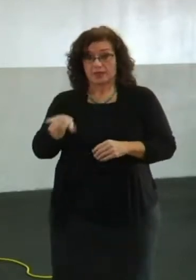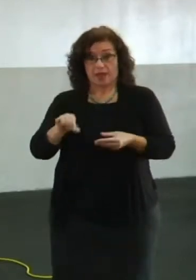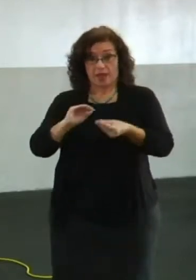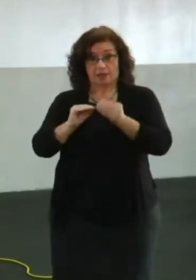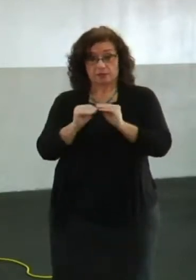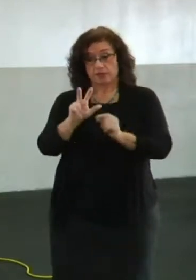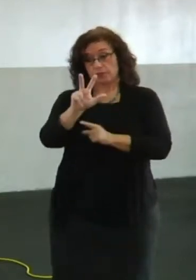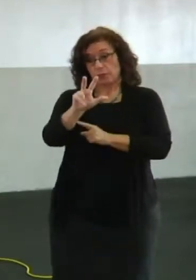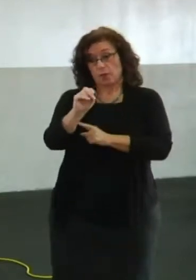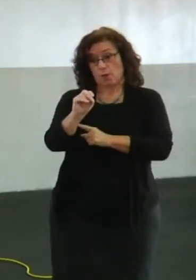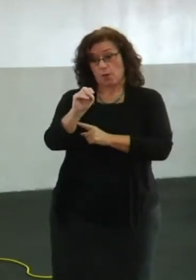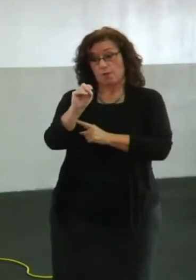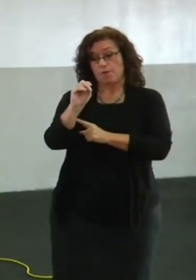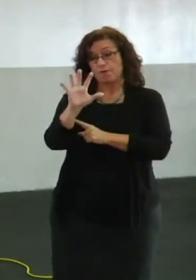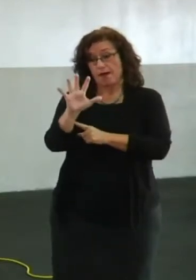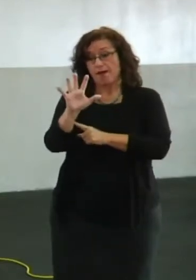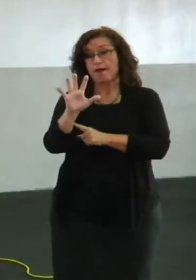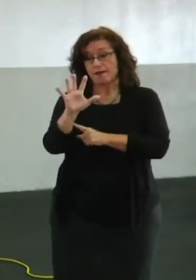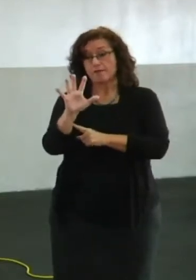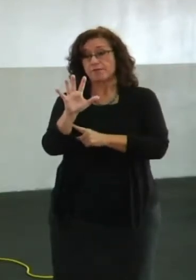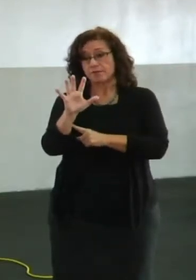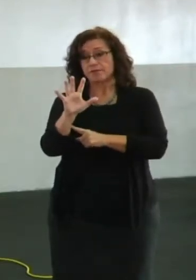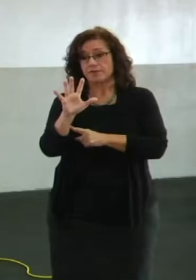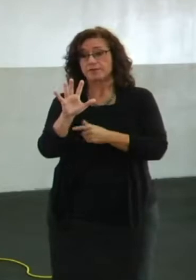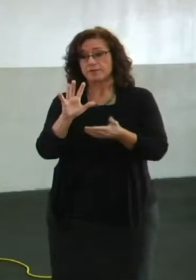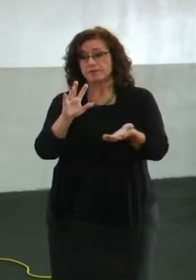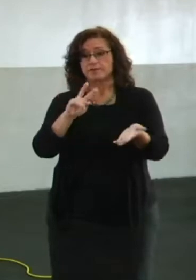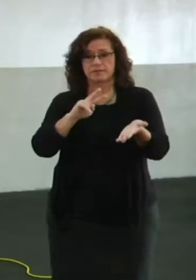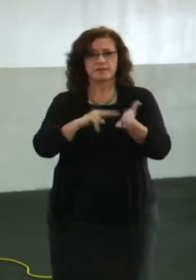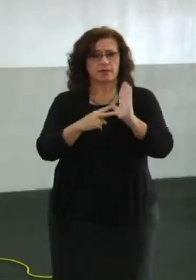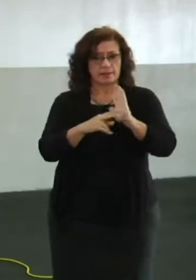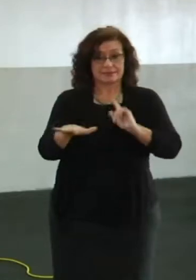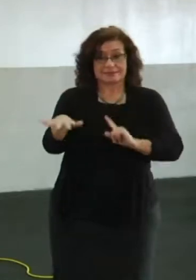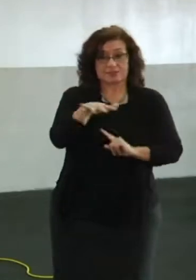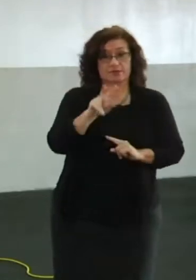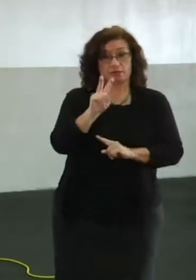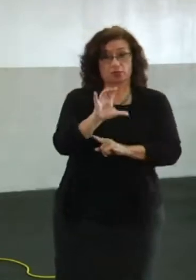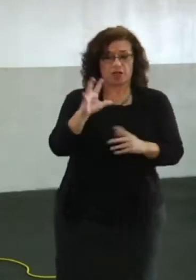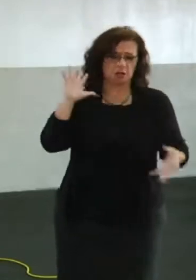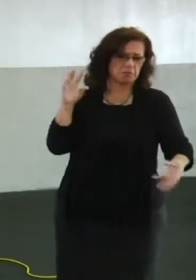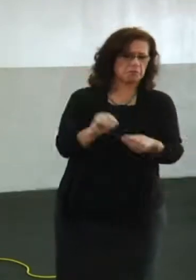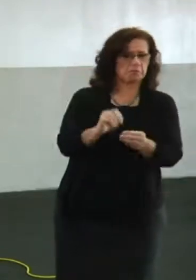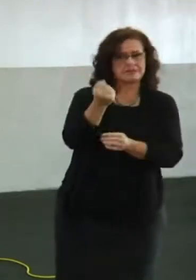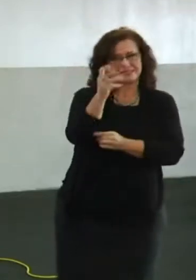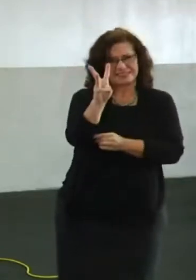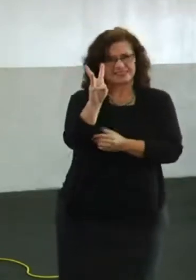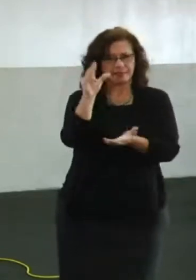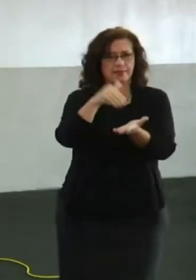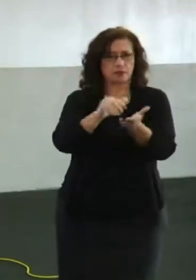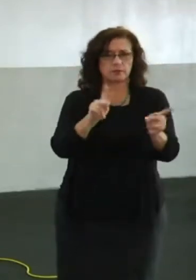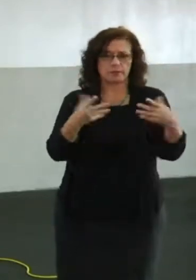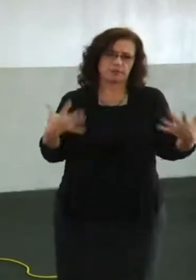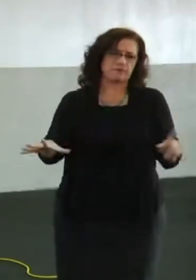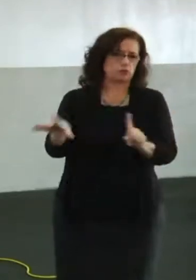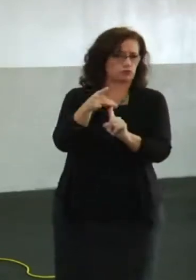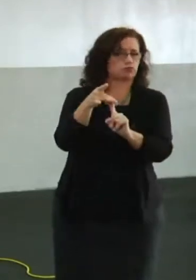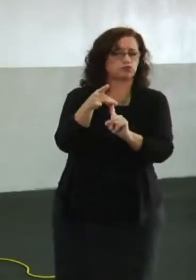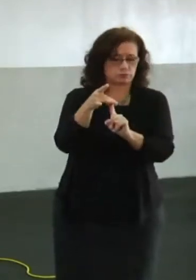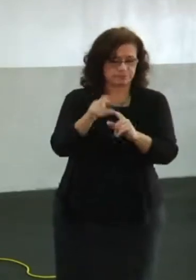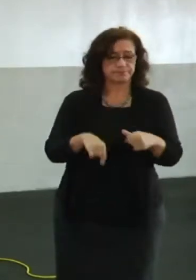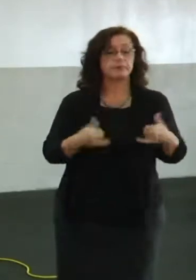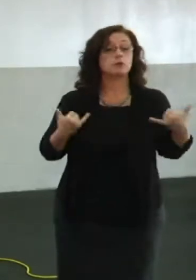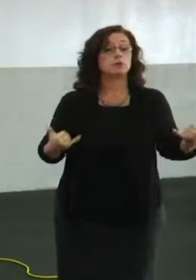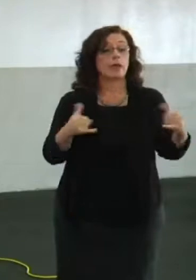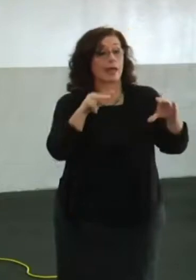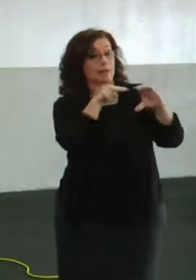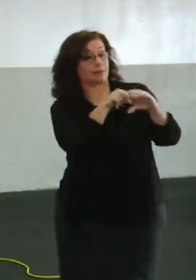over 15,000, almost 16,000 residents that have had COVID. We have 36 in the hospitals today,